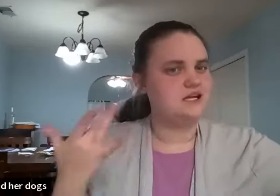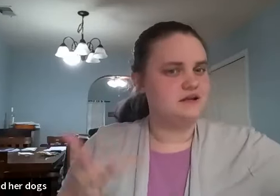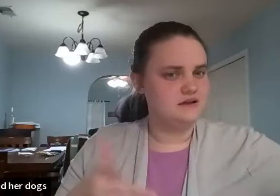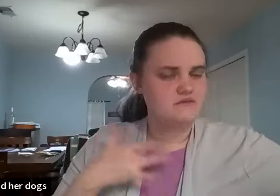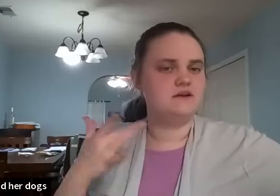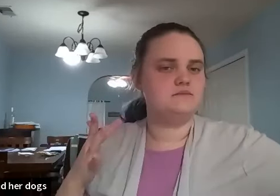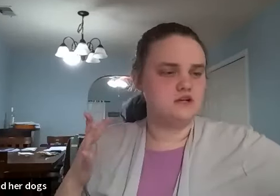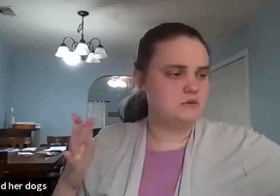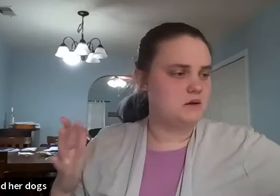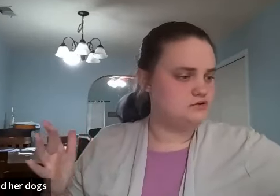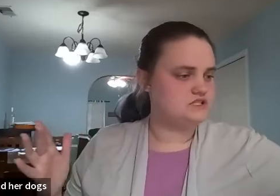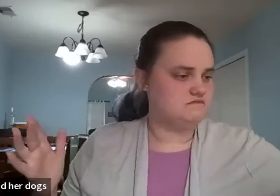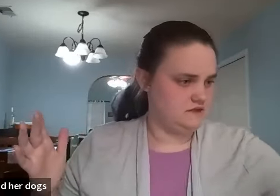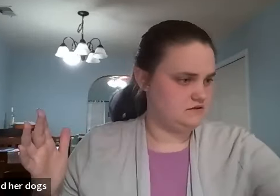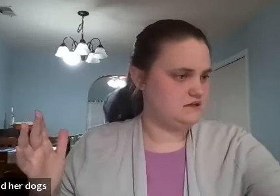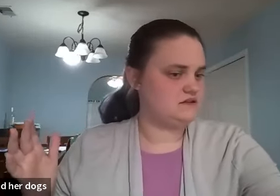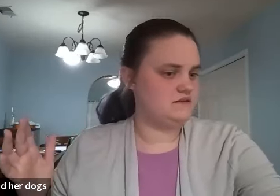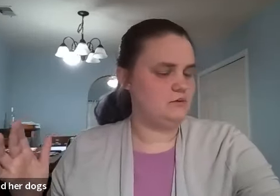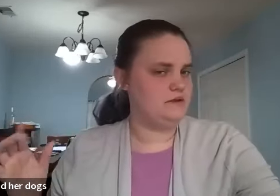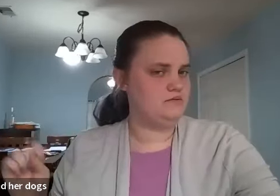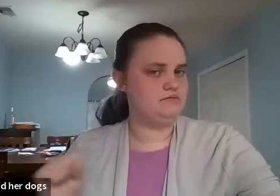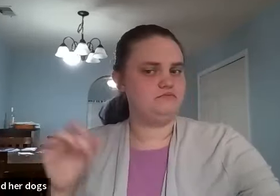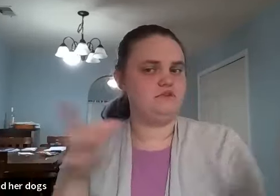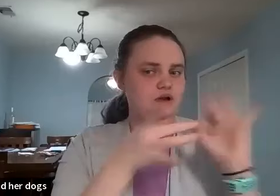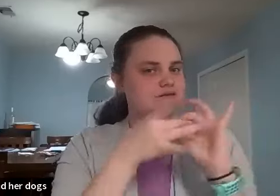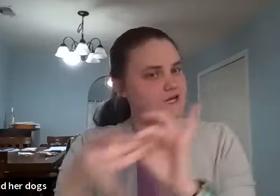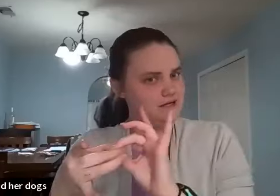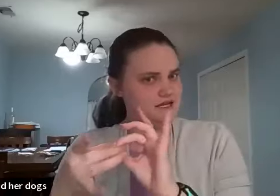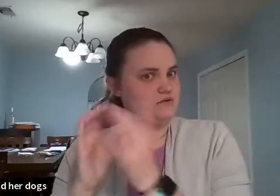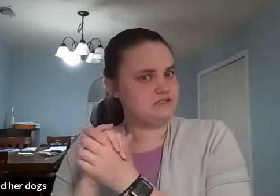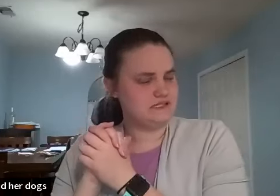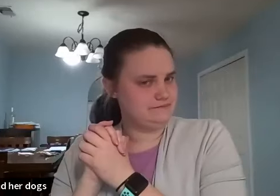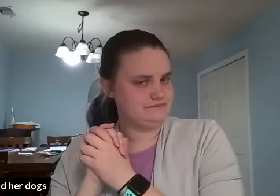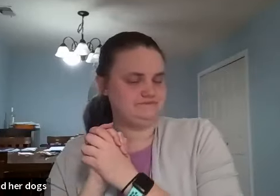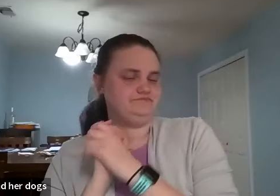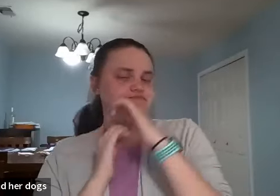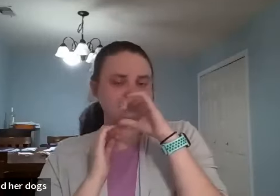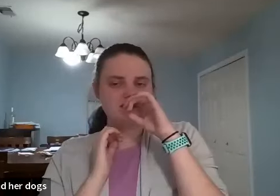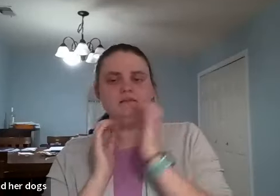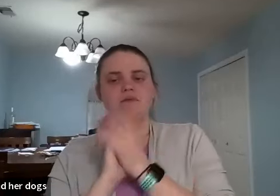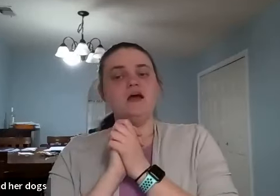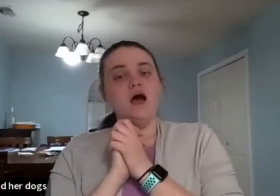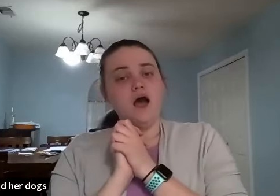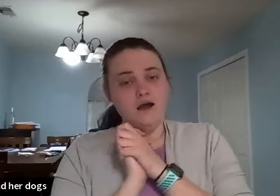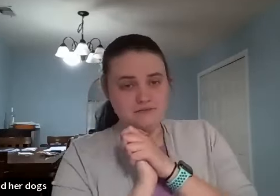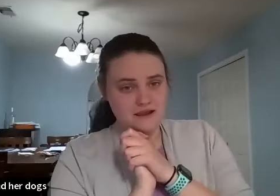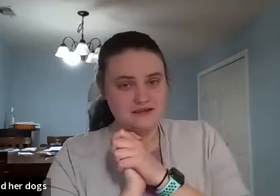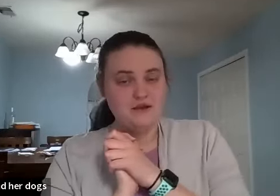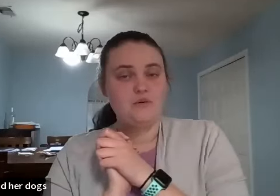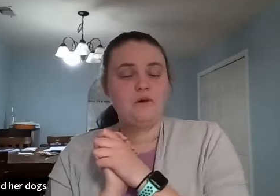kind of having, talking about emotions and feelings. I think that'll be, they'll kind of connect together. We'll see. But all right. Well,